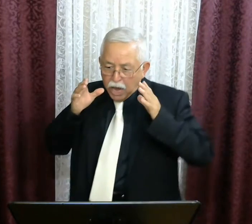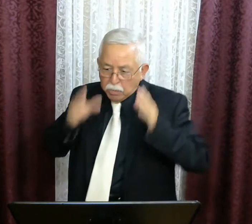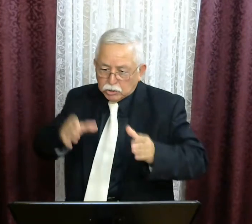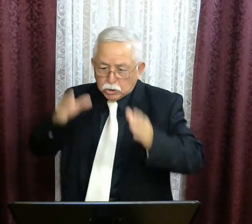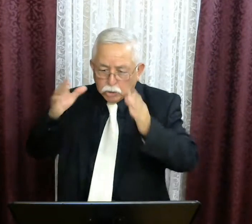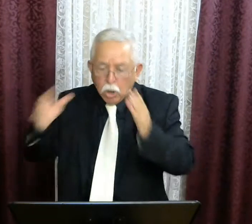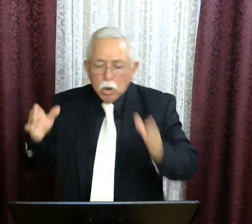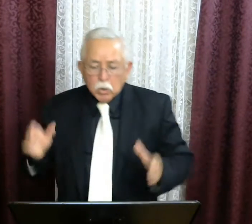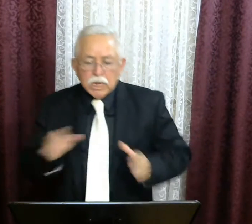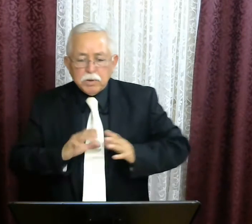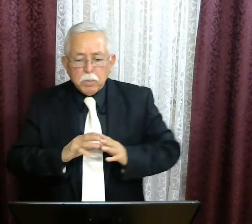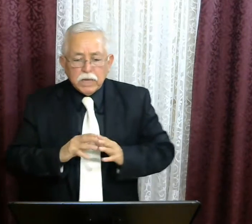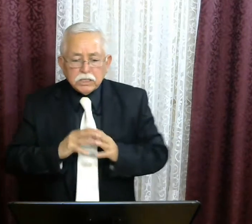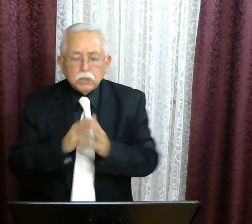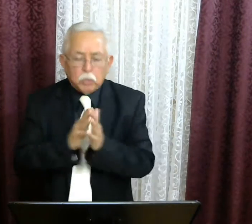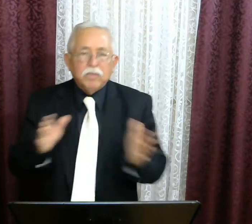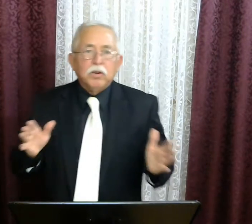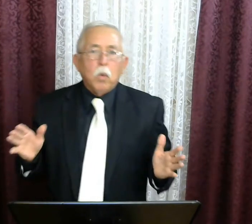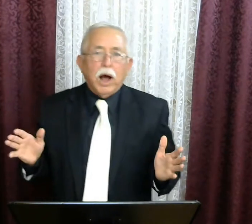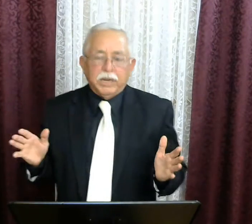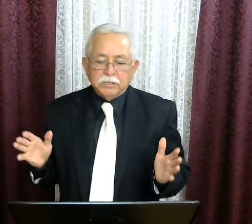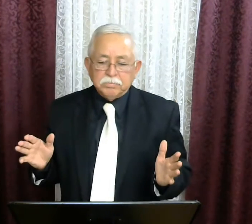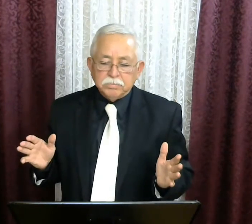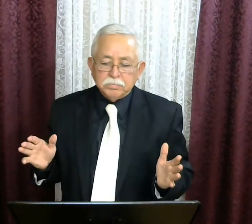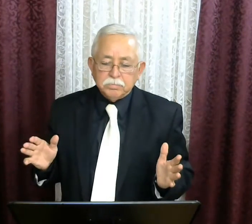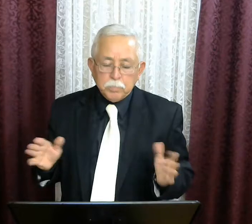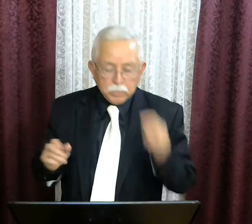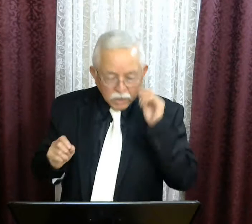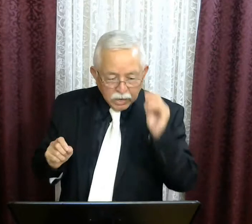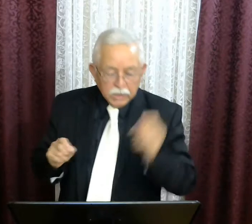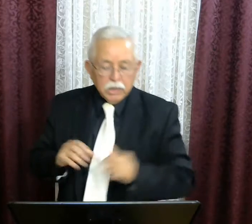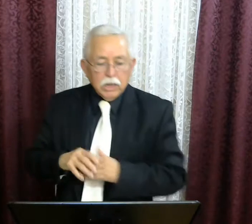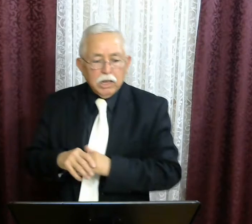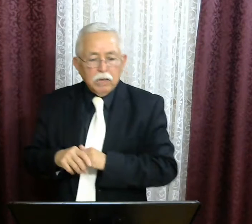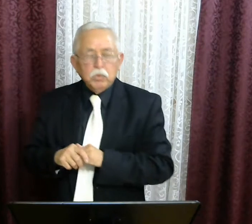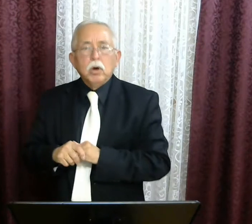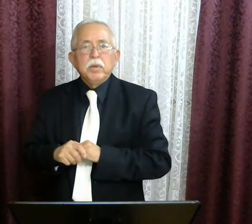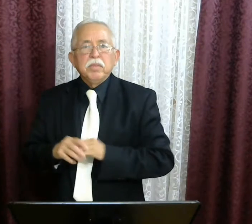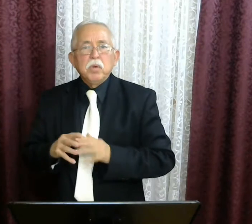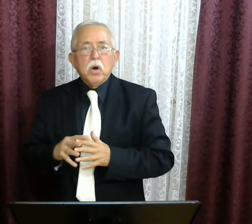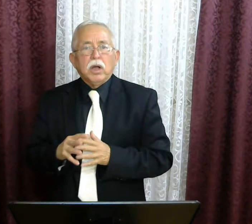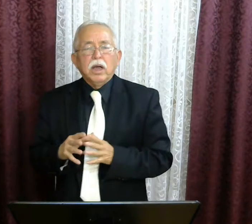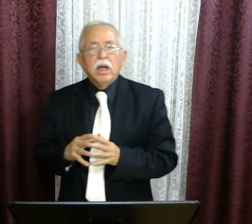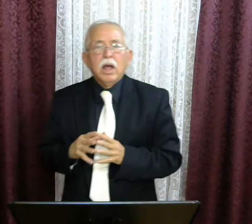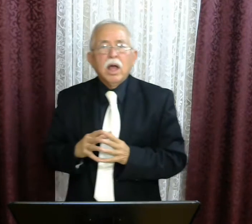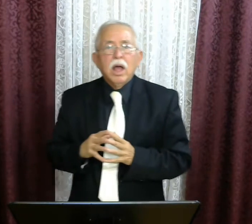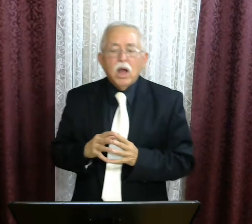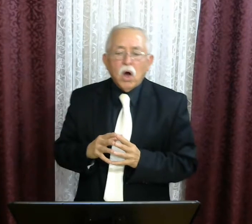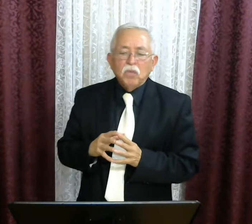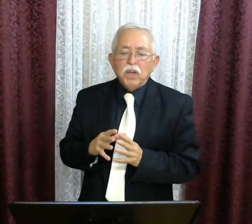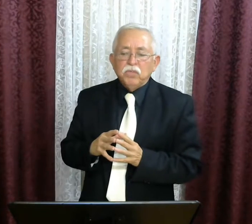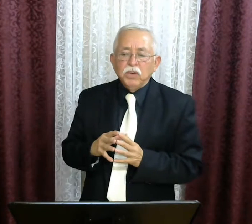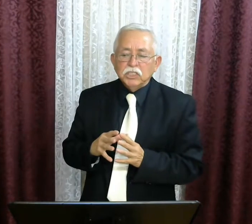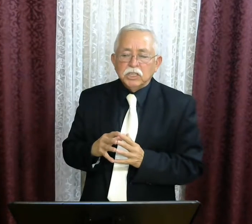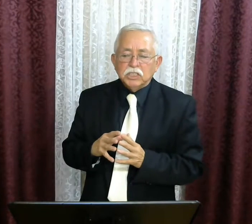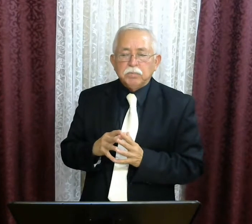image so we can be blessing to everyone. If you open the book of Ephesians chapter 2